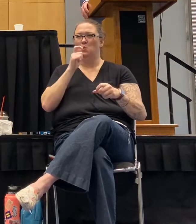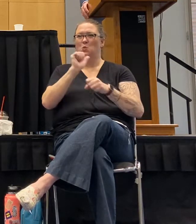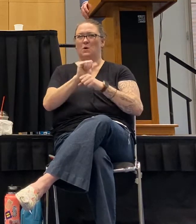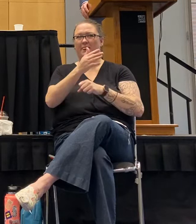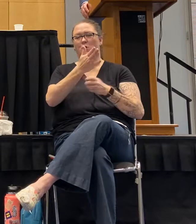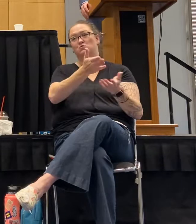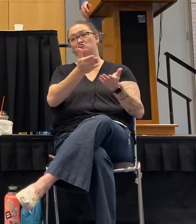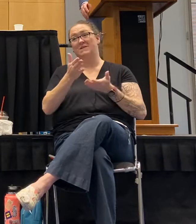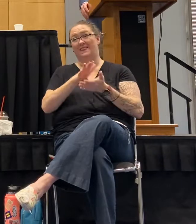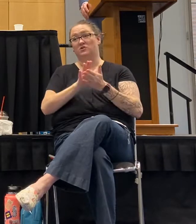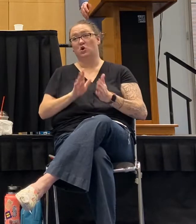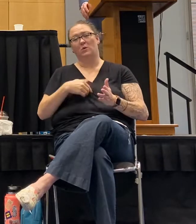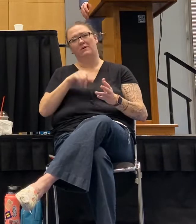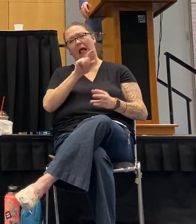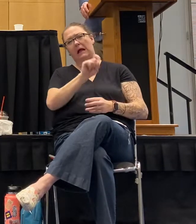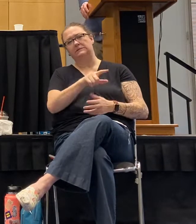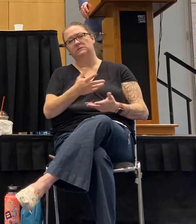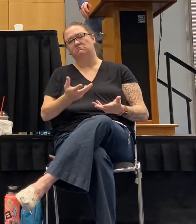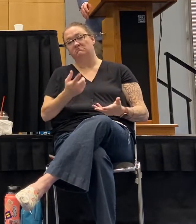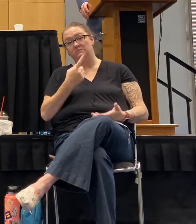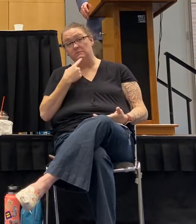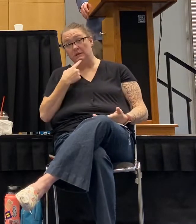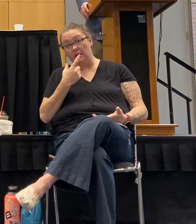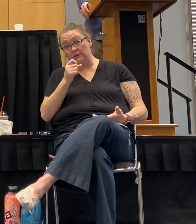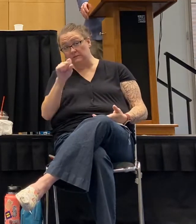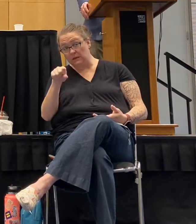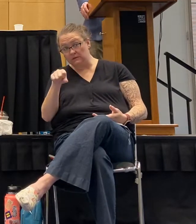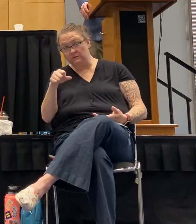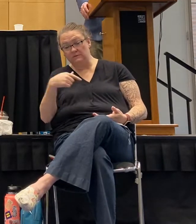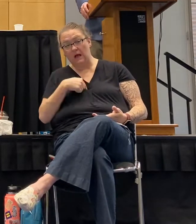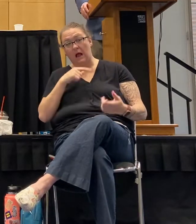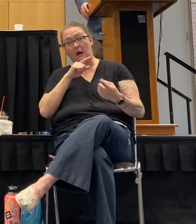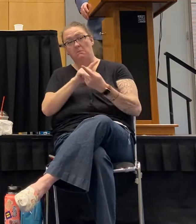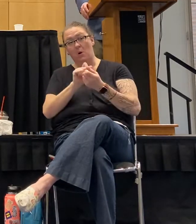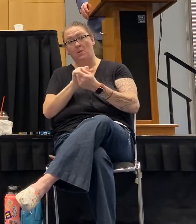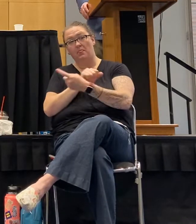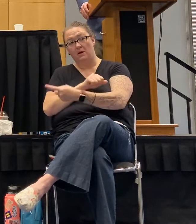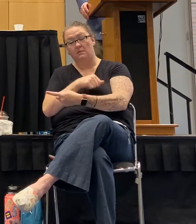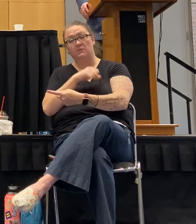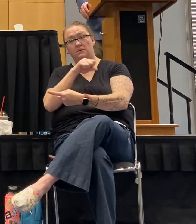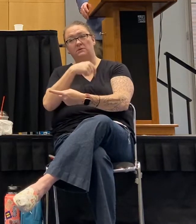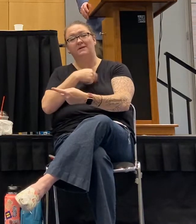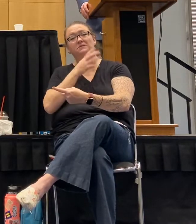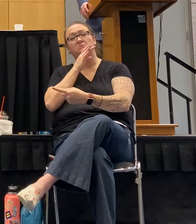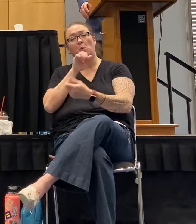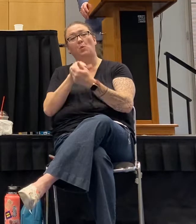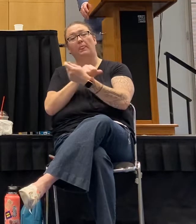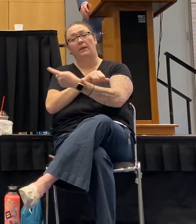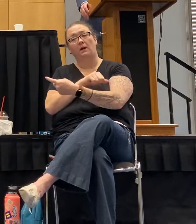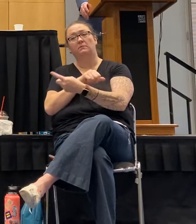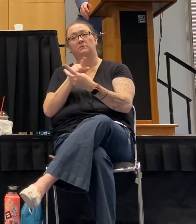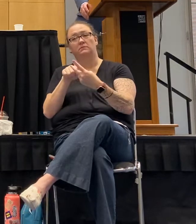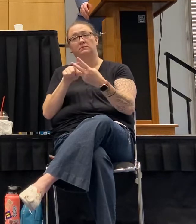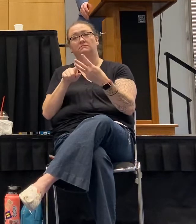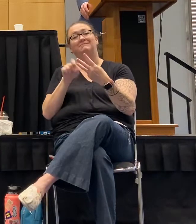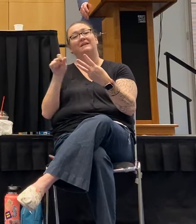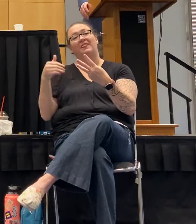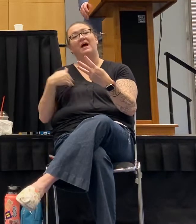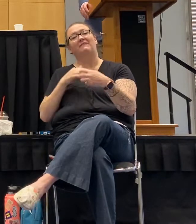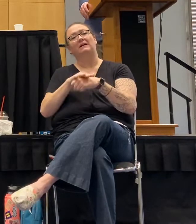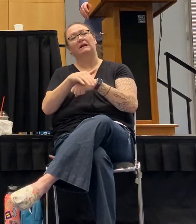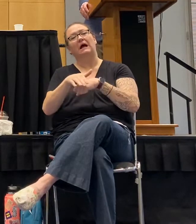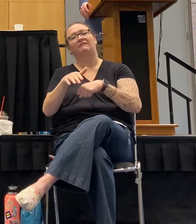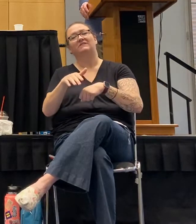scholar, and we would just ask them to say, yes, I've met with them, I've spoken with them, and they have enough